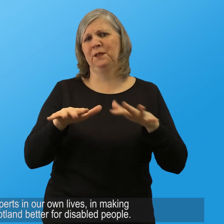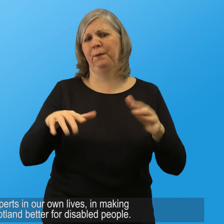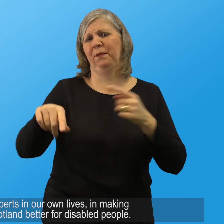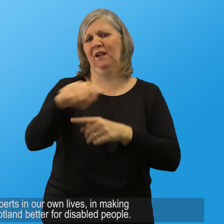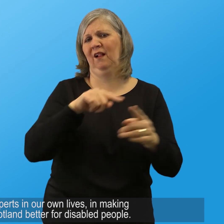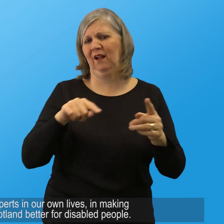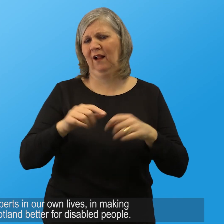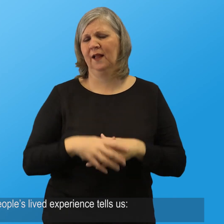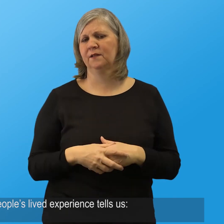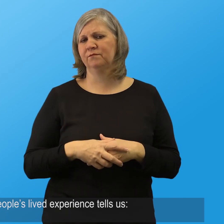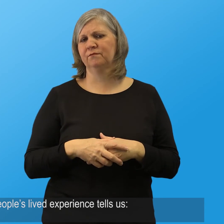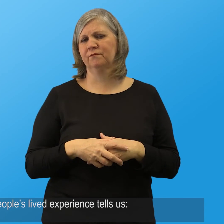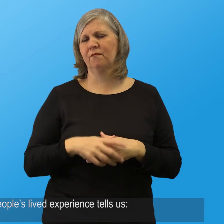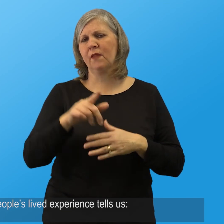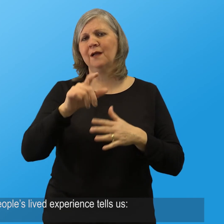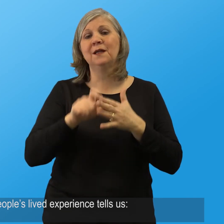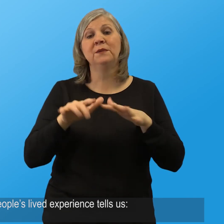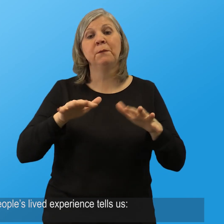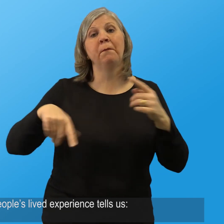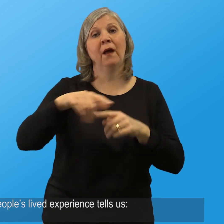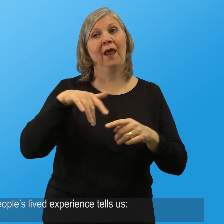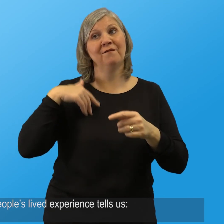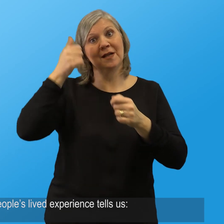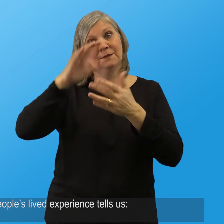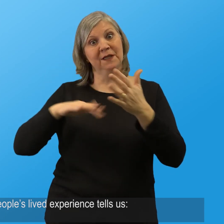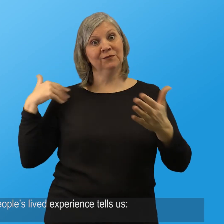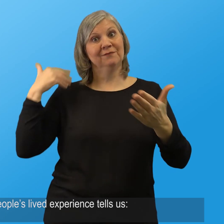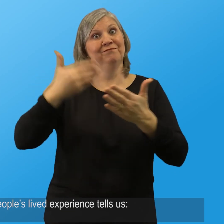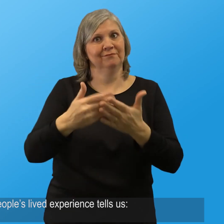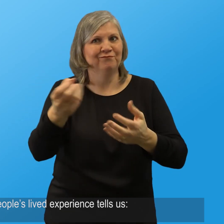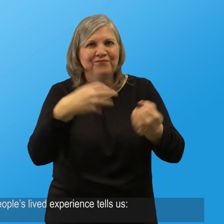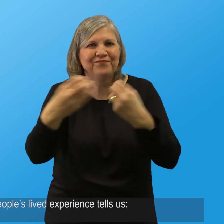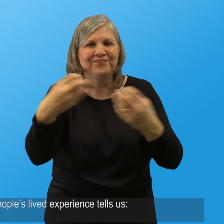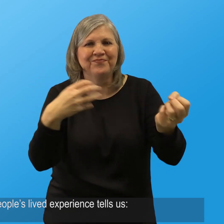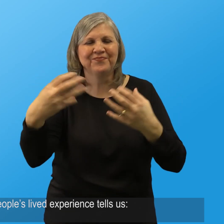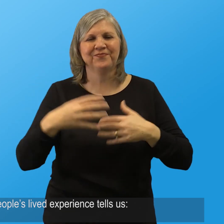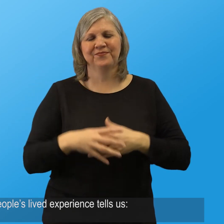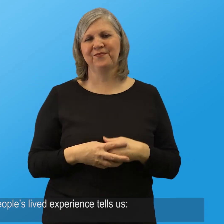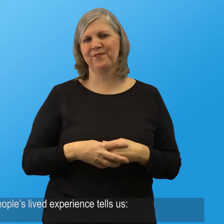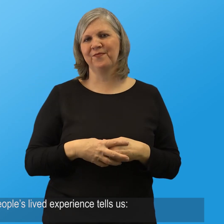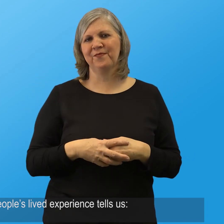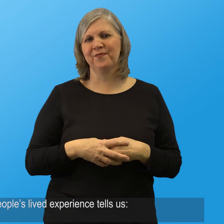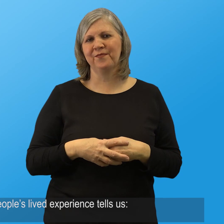people. What disabled people's lived experience tells us.